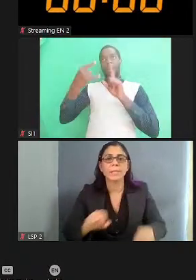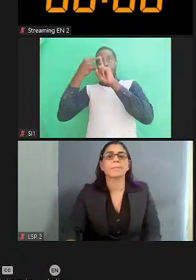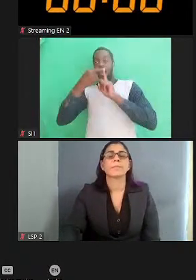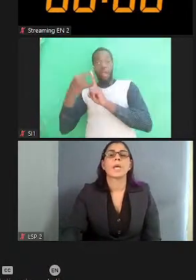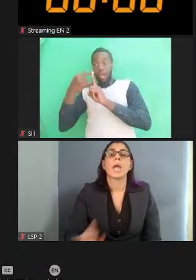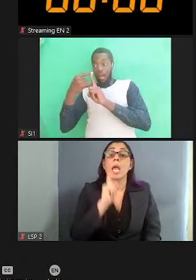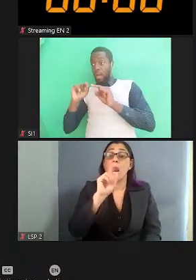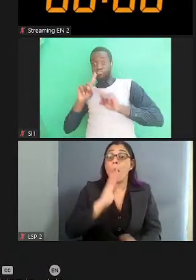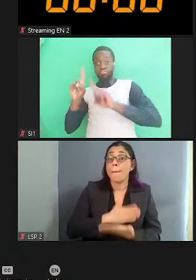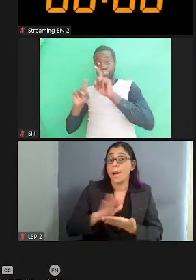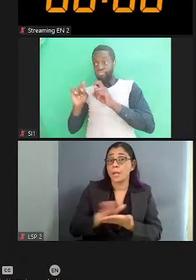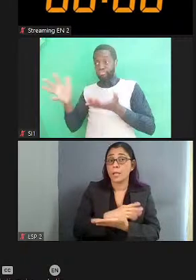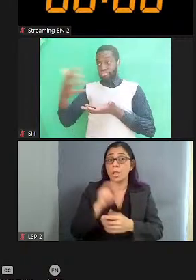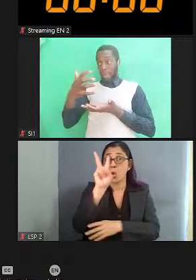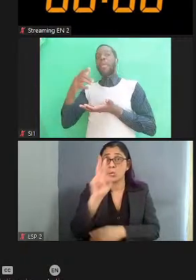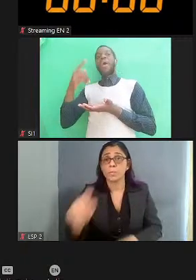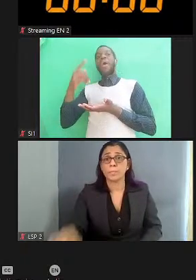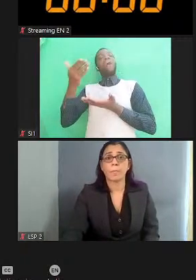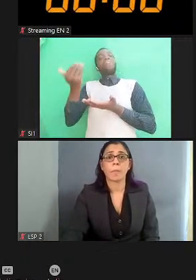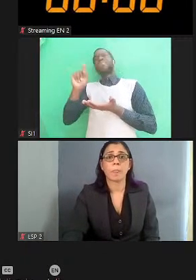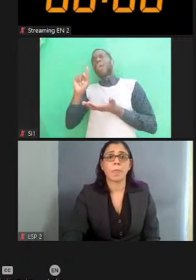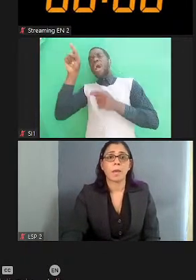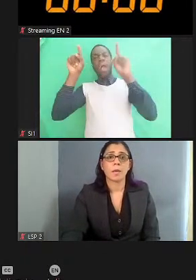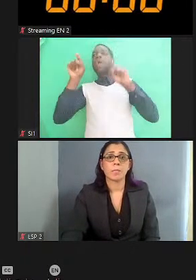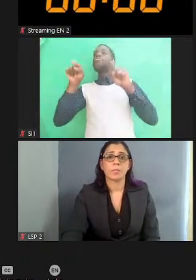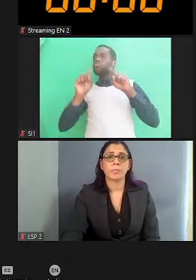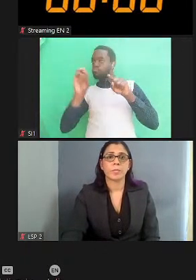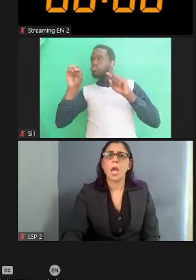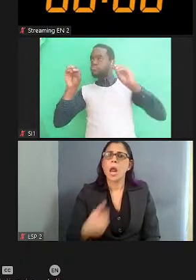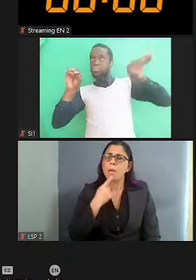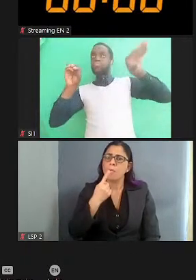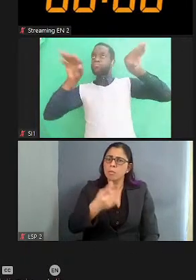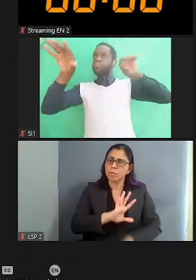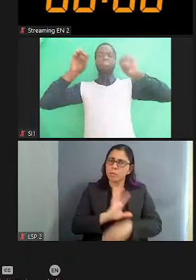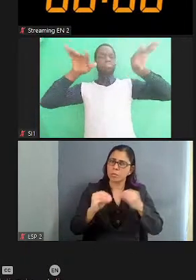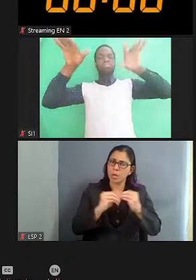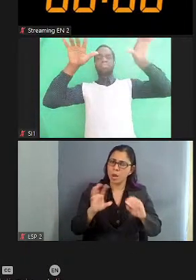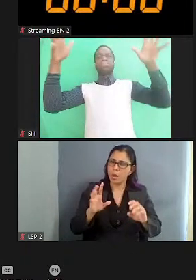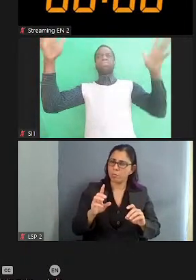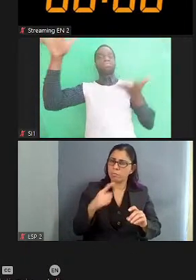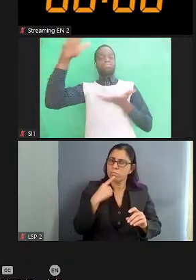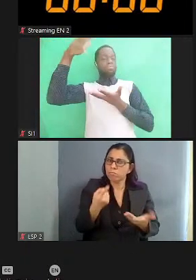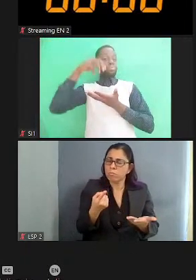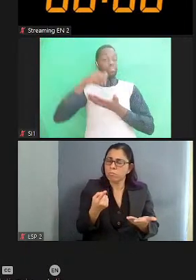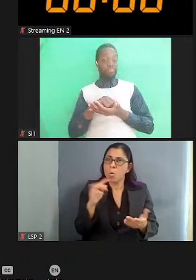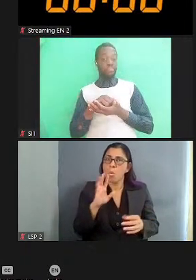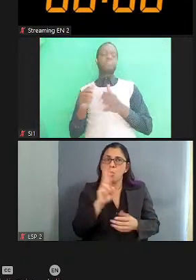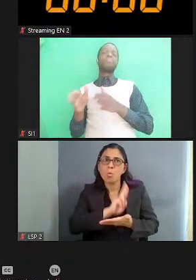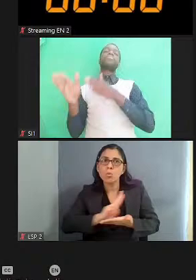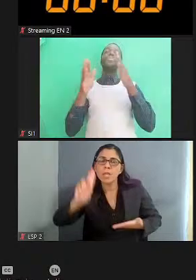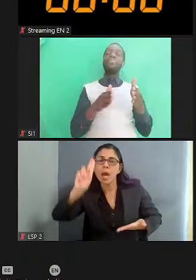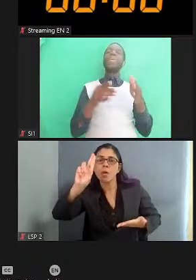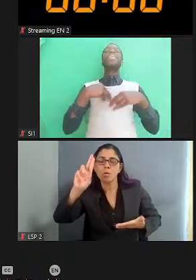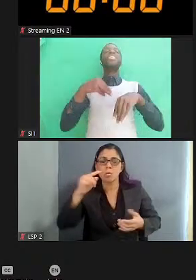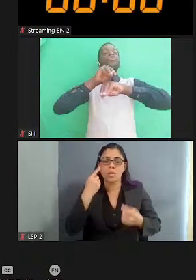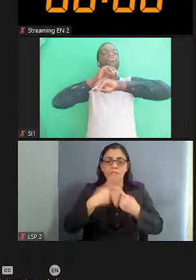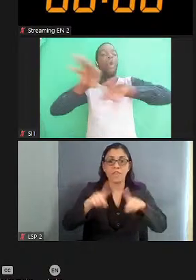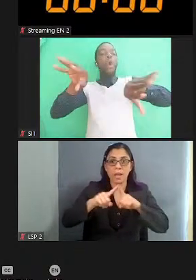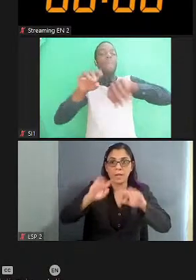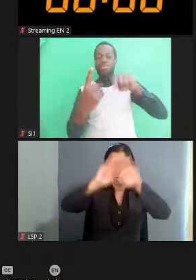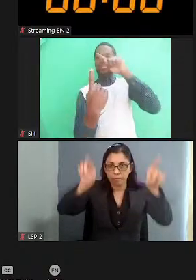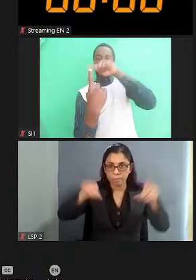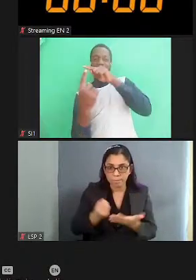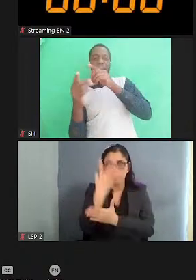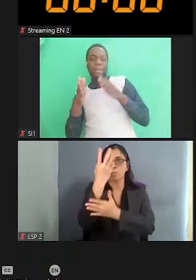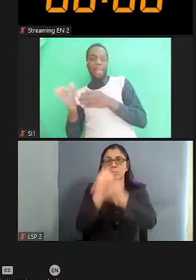days so in stage two which was the information is staged we use all possible channels